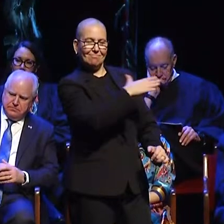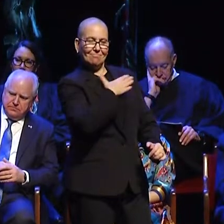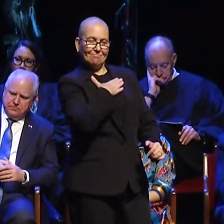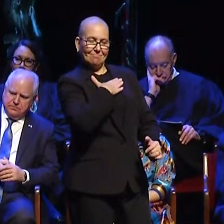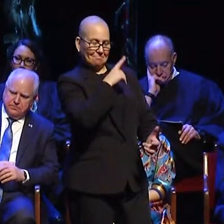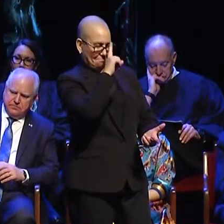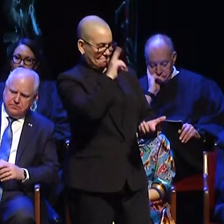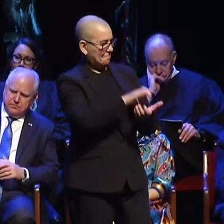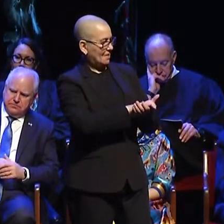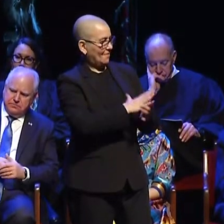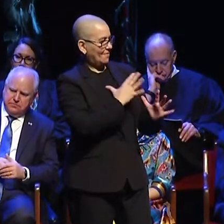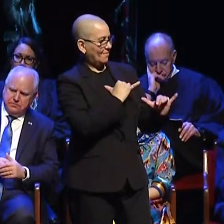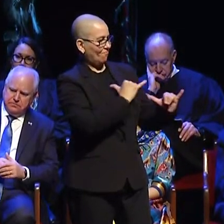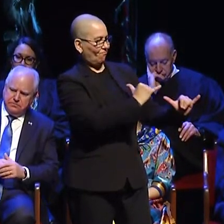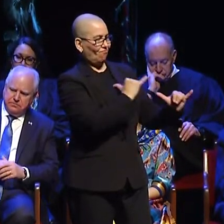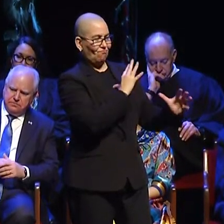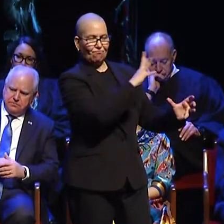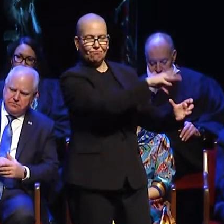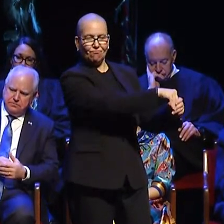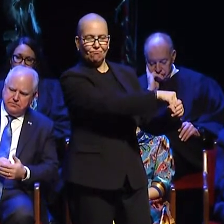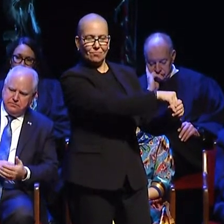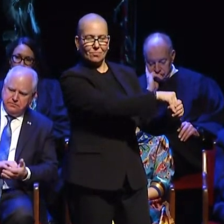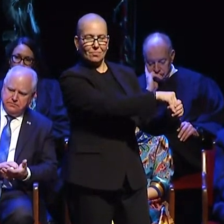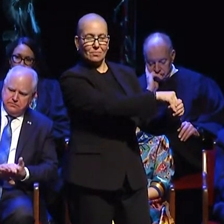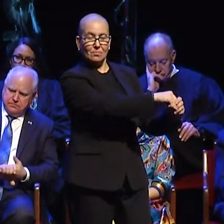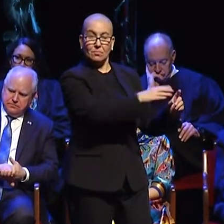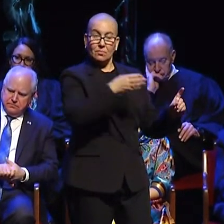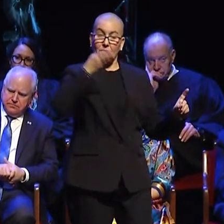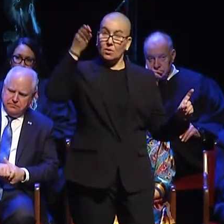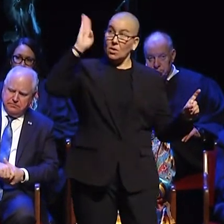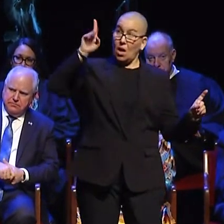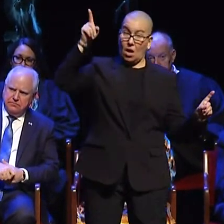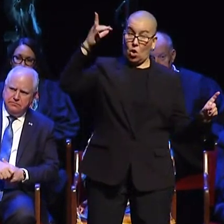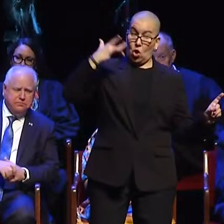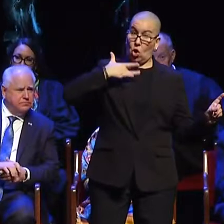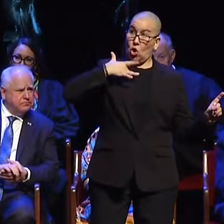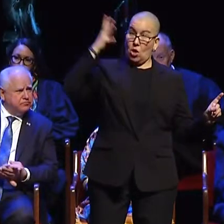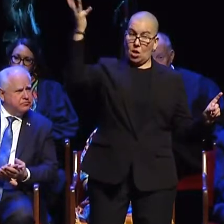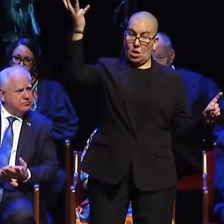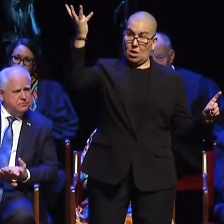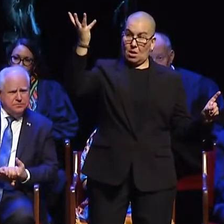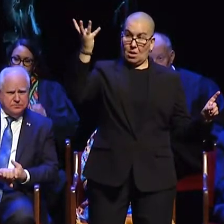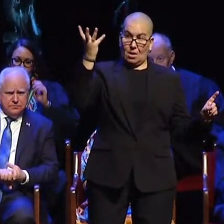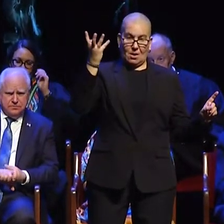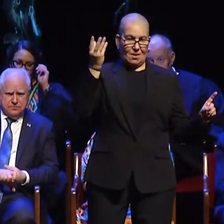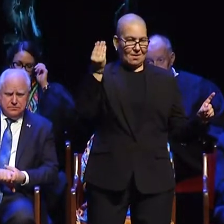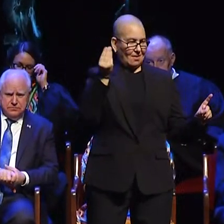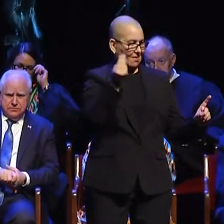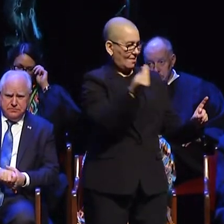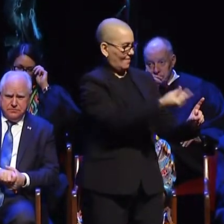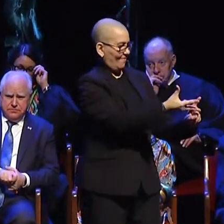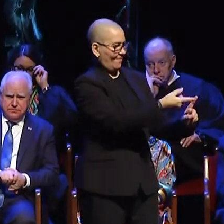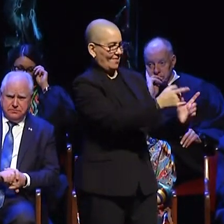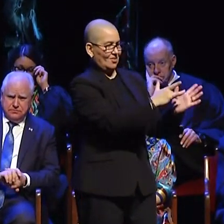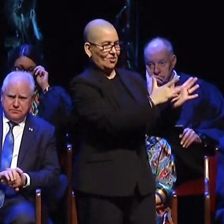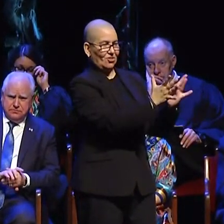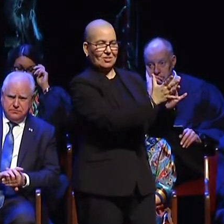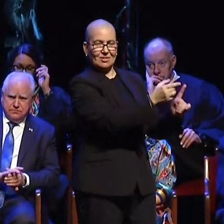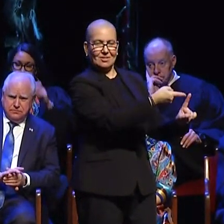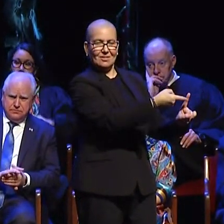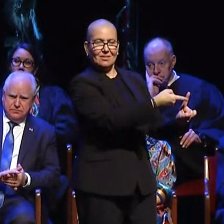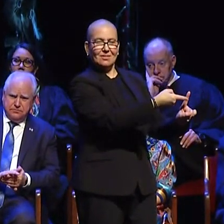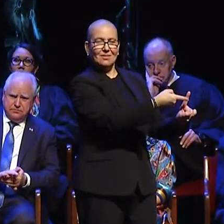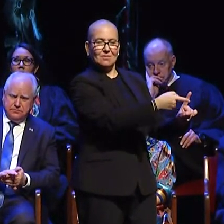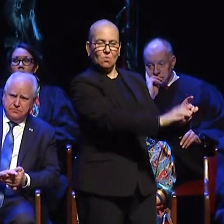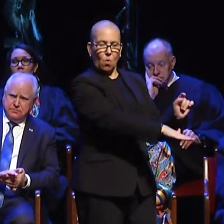That God's heart would beat in a human heart, ache and break, and love